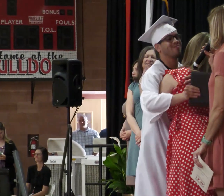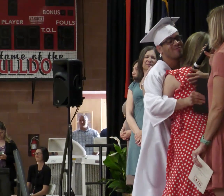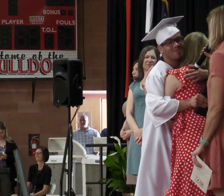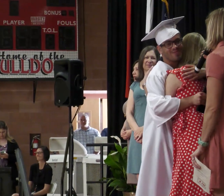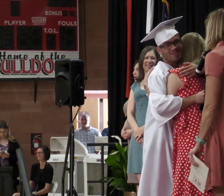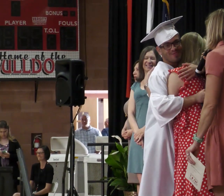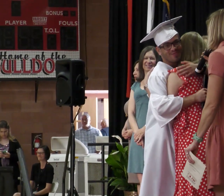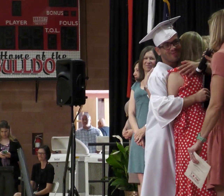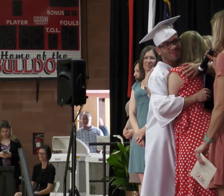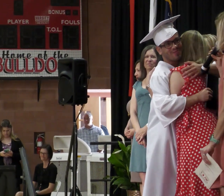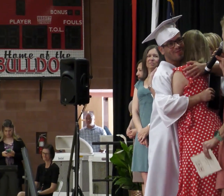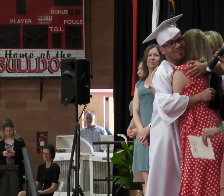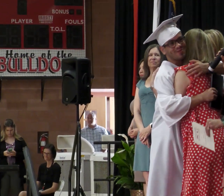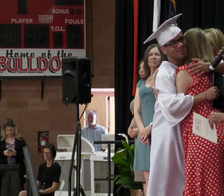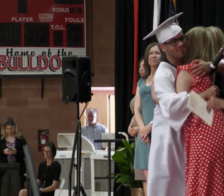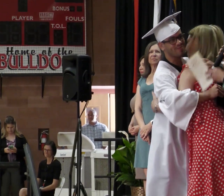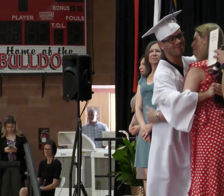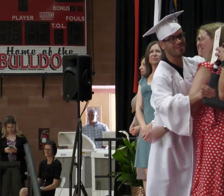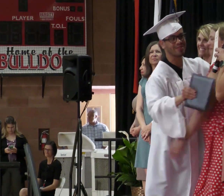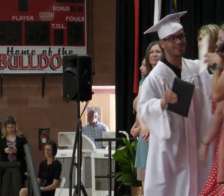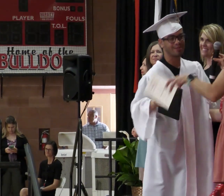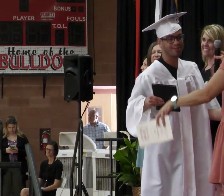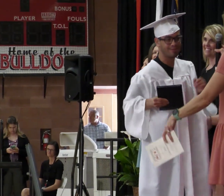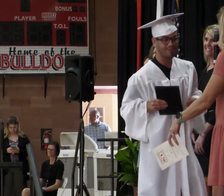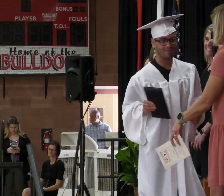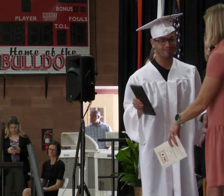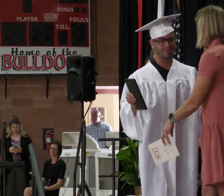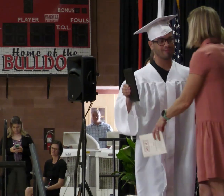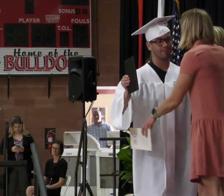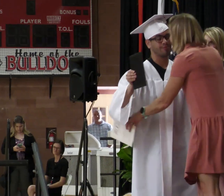love a hug Big hug Congratulations